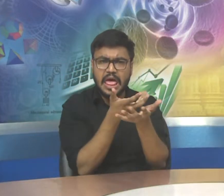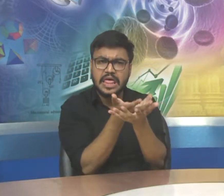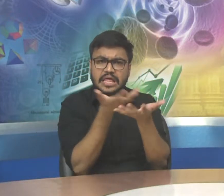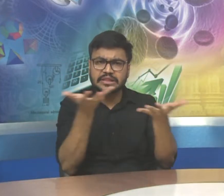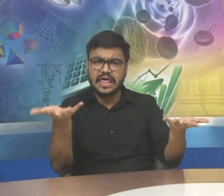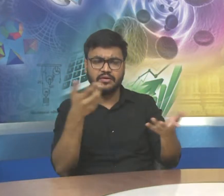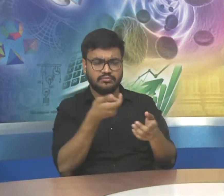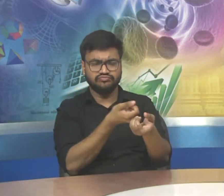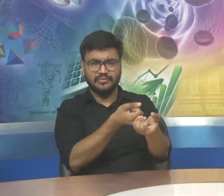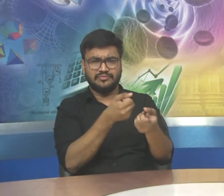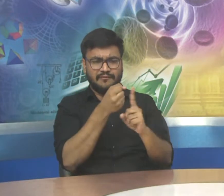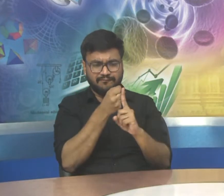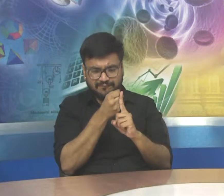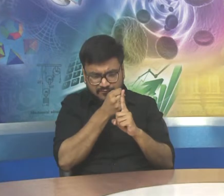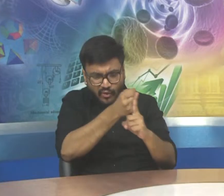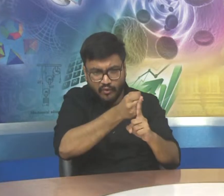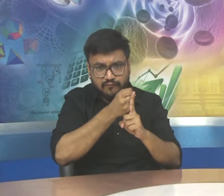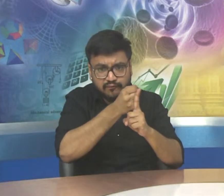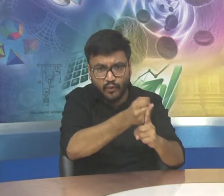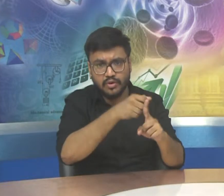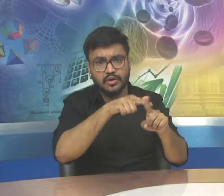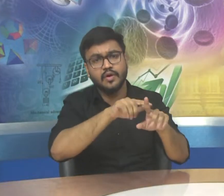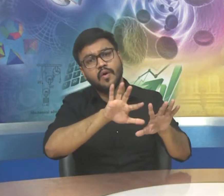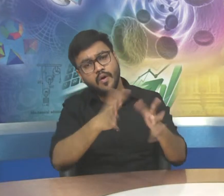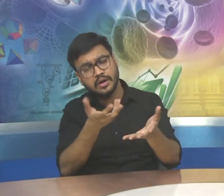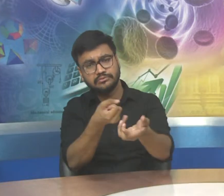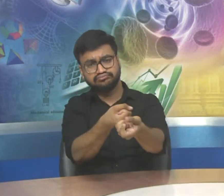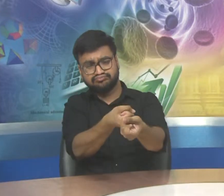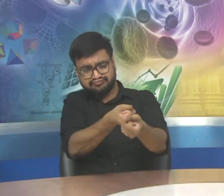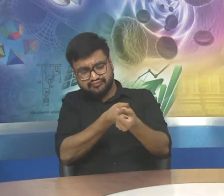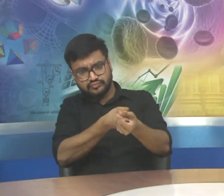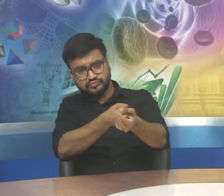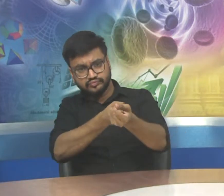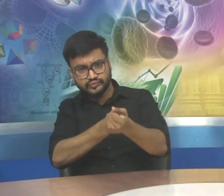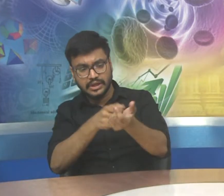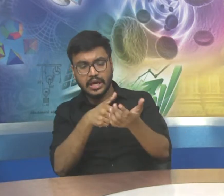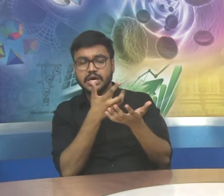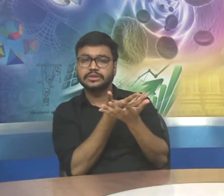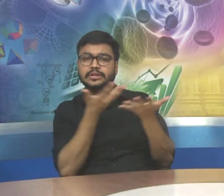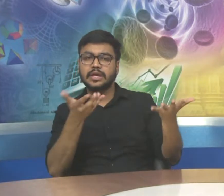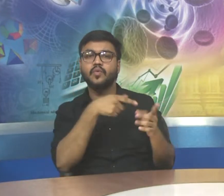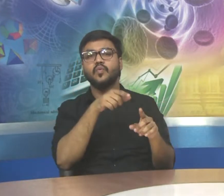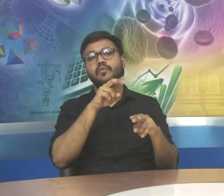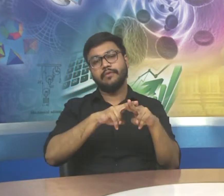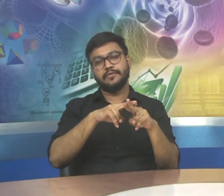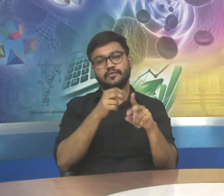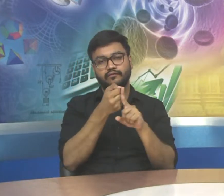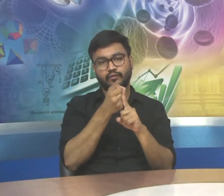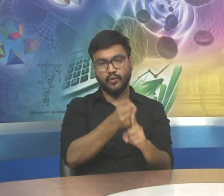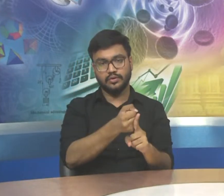what is force? Force is a push or pull acting on an object.